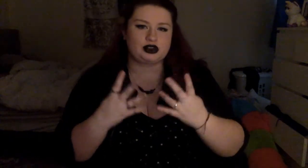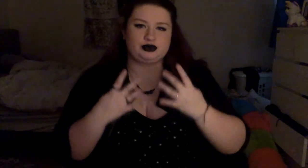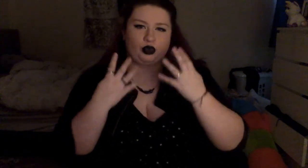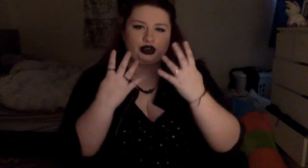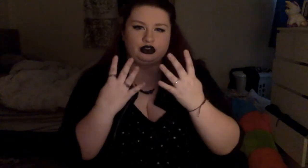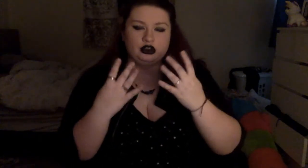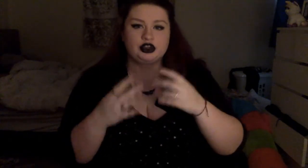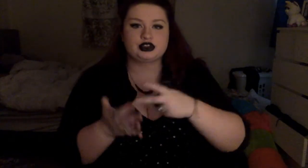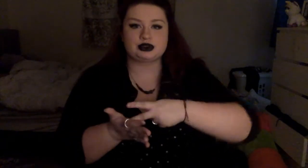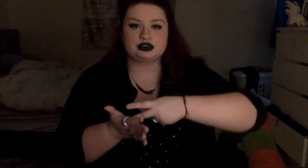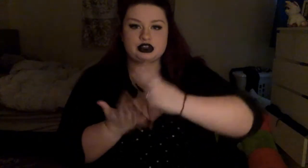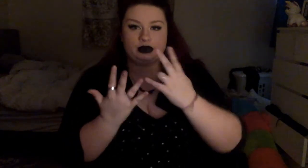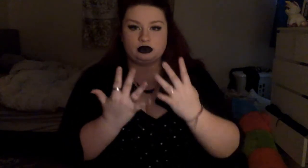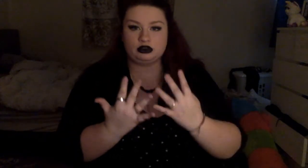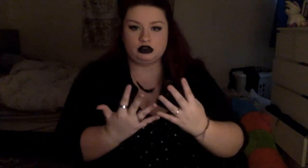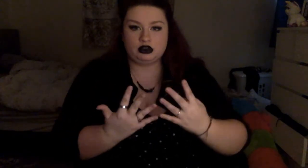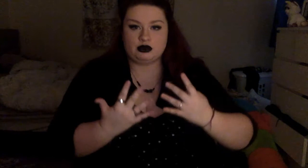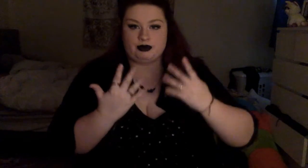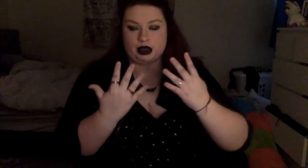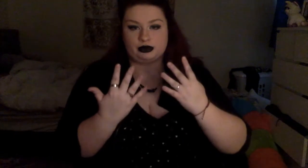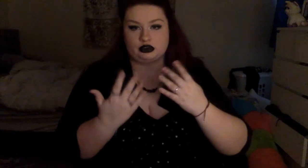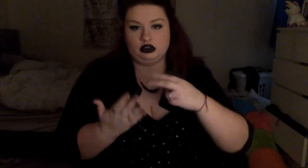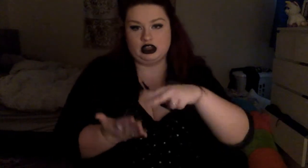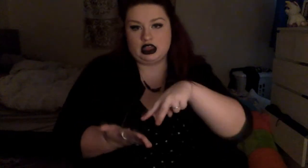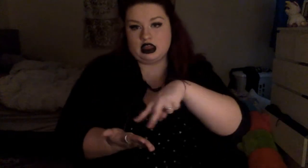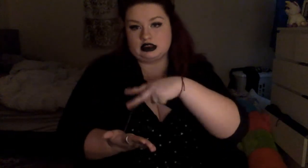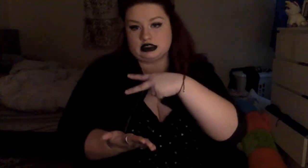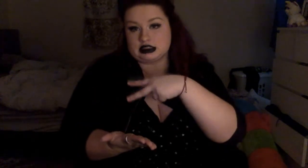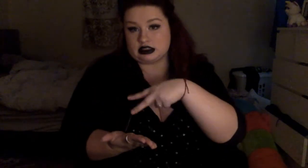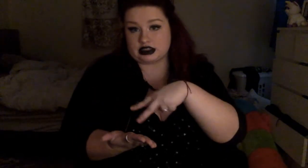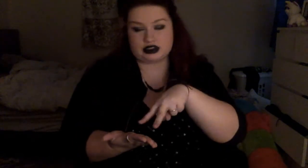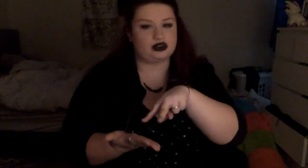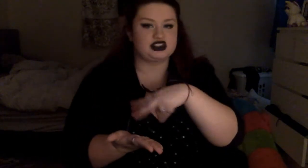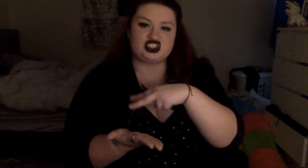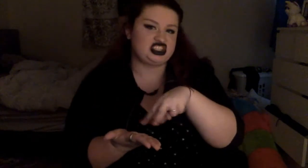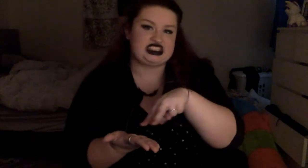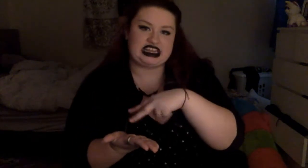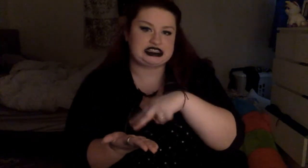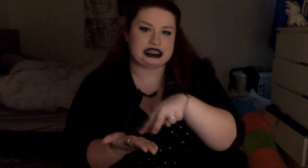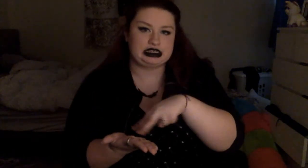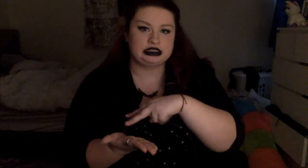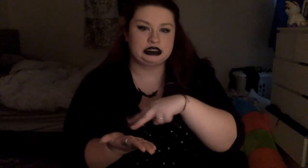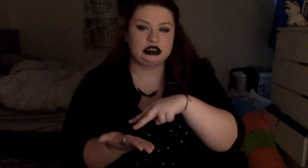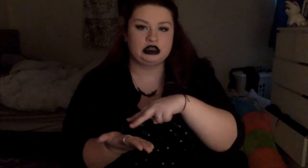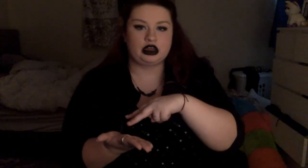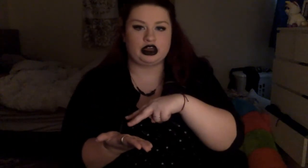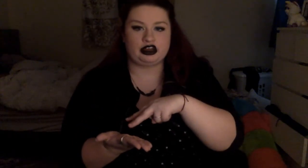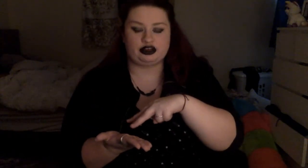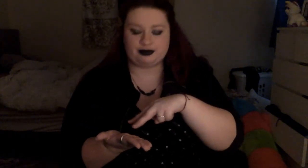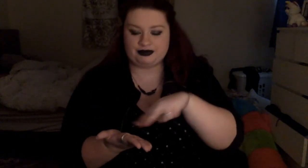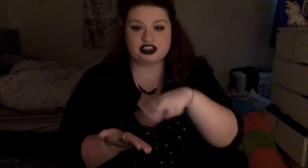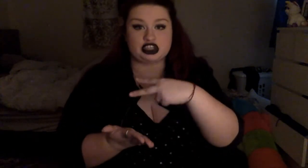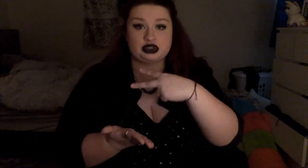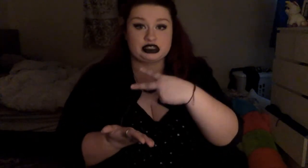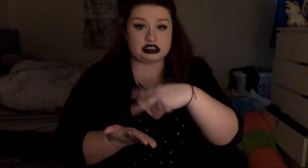do boil. So double, bubble, disco. This is just dancing. So